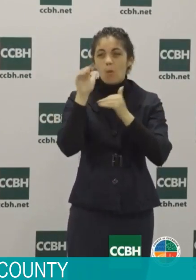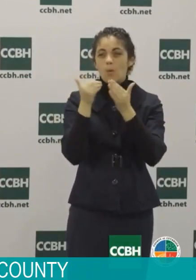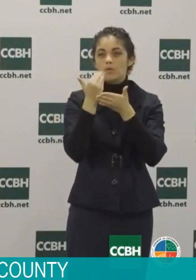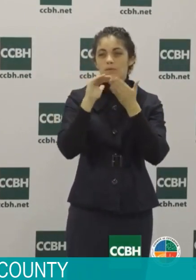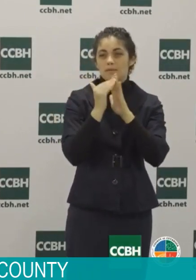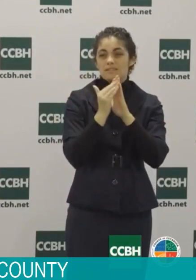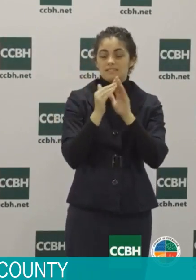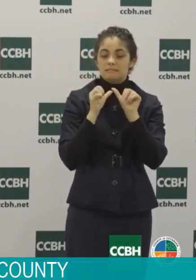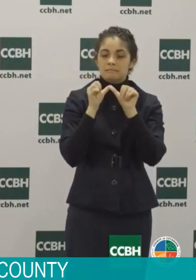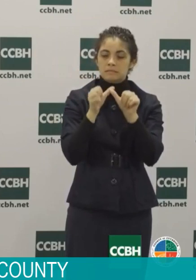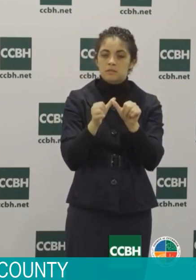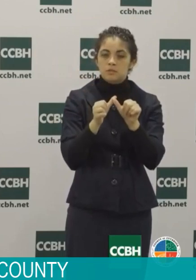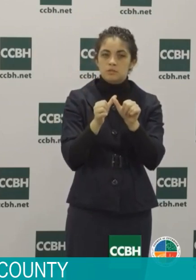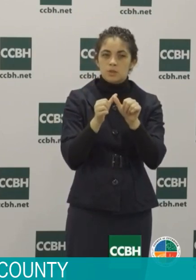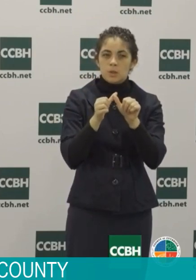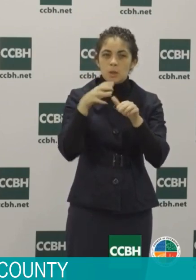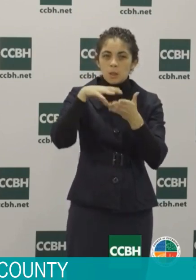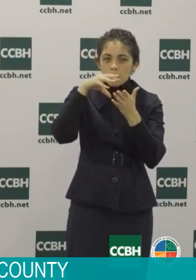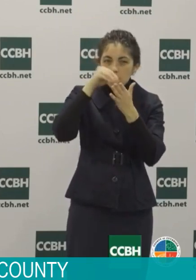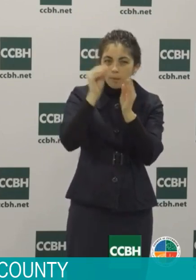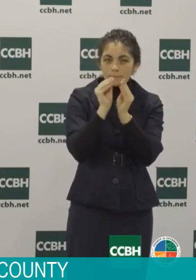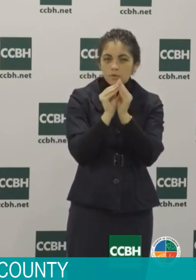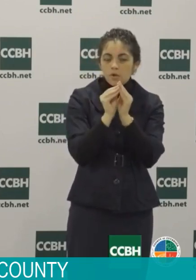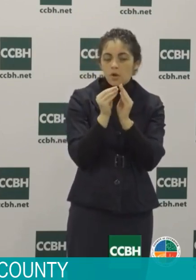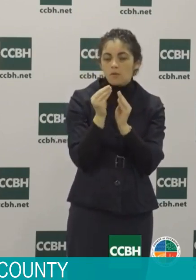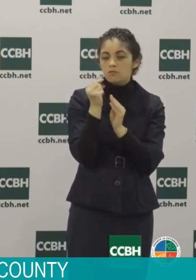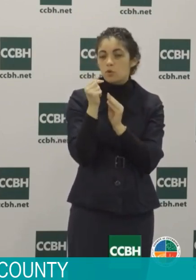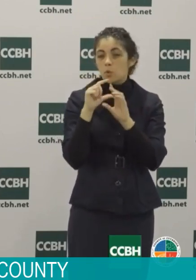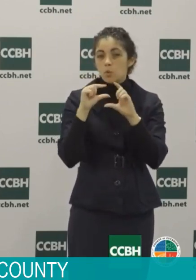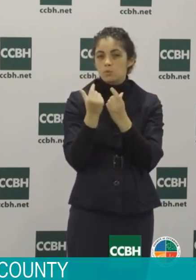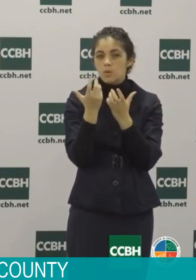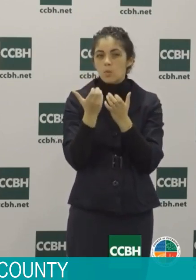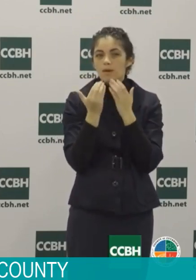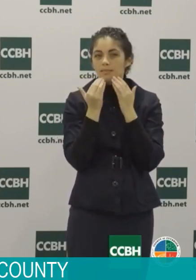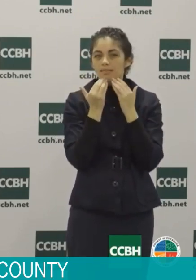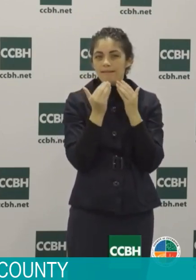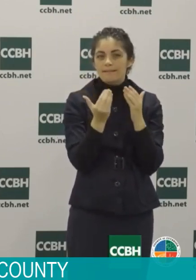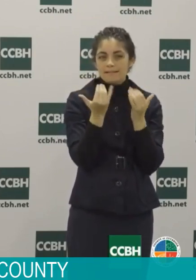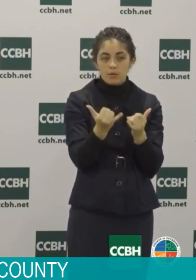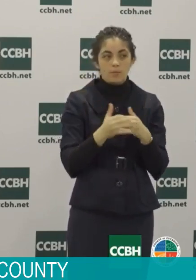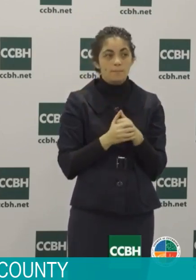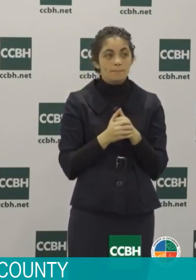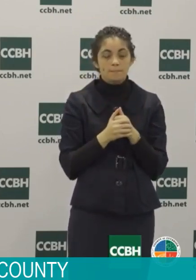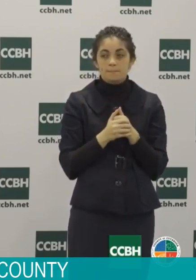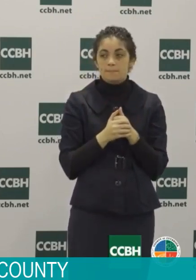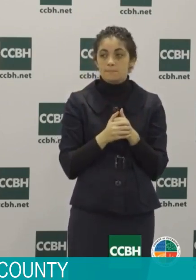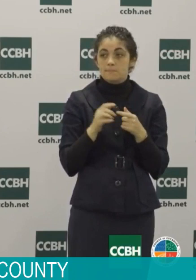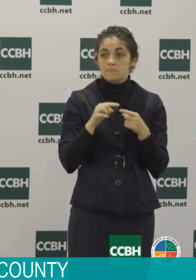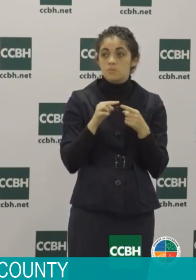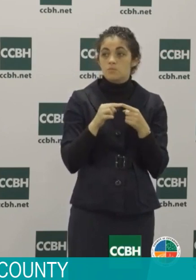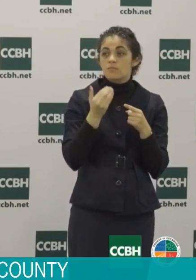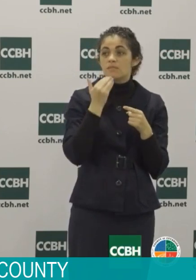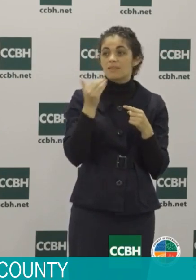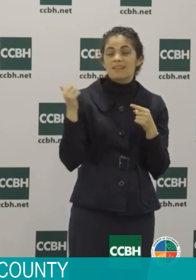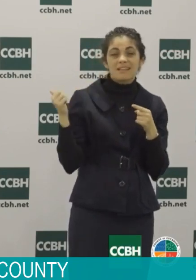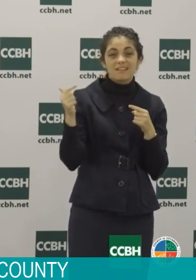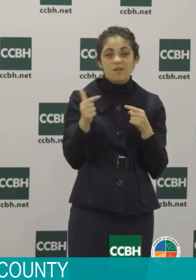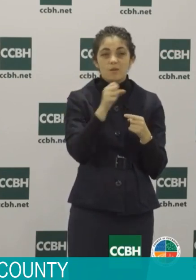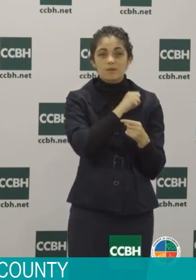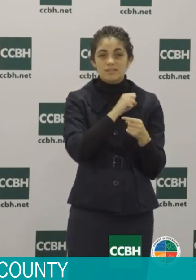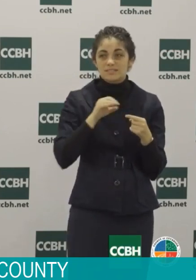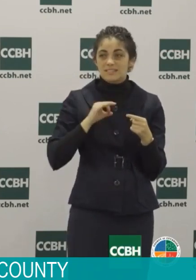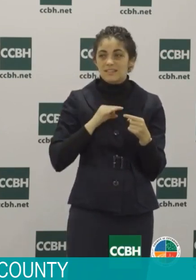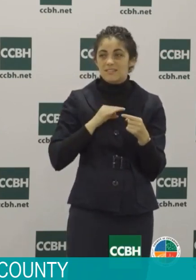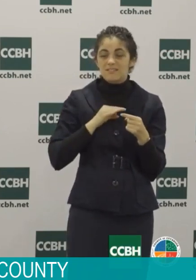evolve. I'd like to start this morning by thanking a few groups that I haven't yet mentioned. I'd like to thank all of our staff